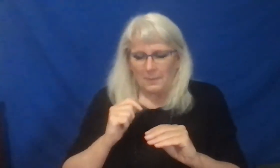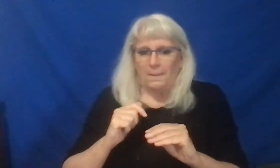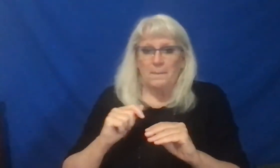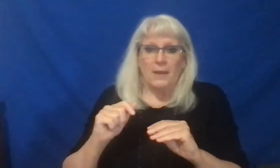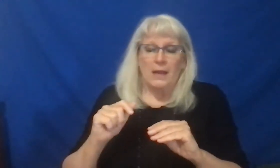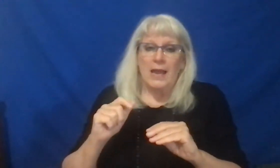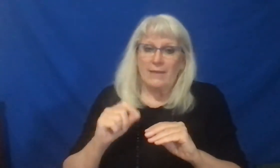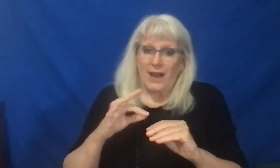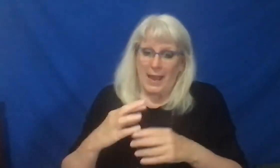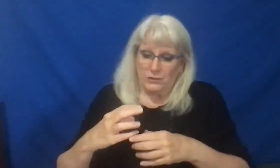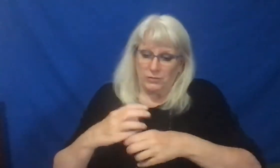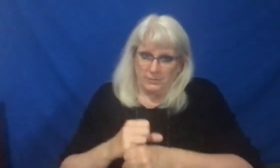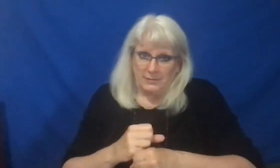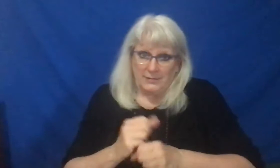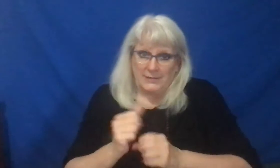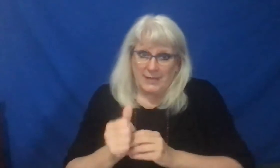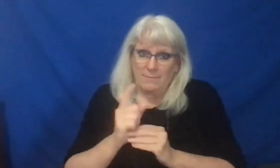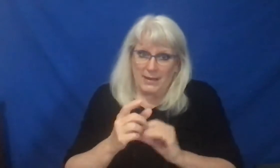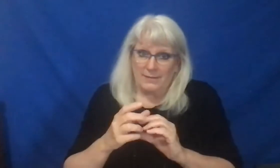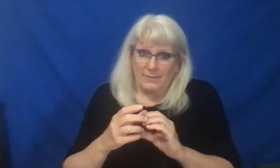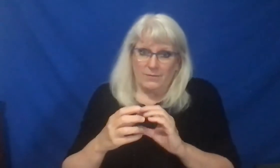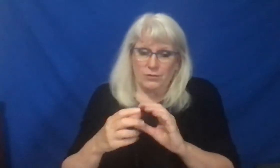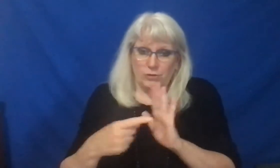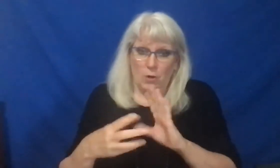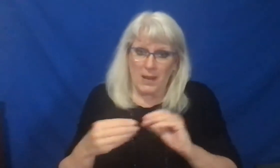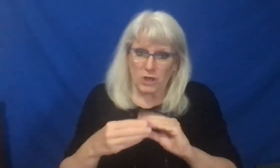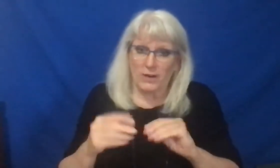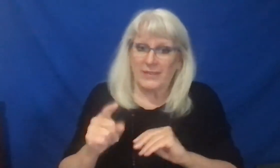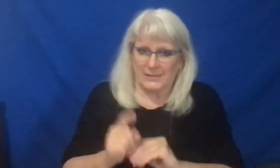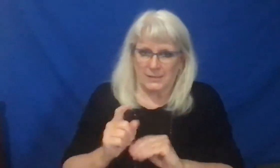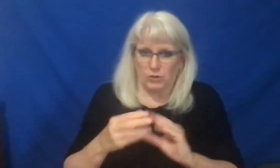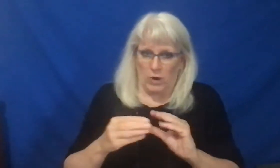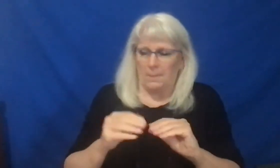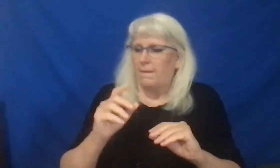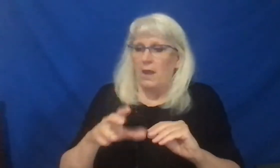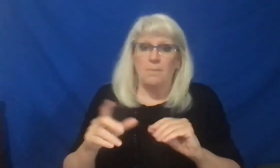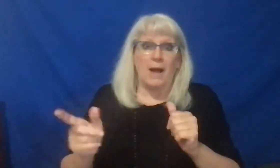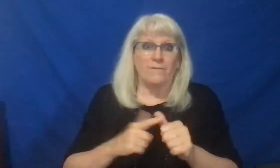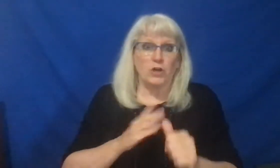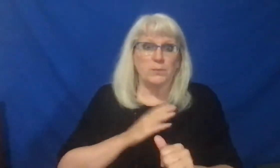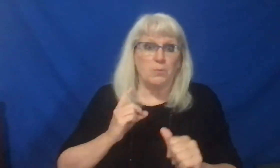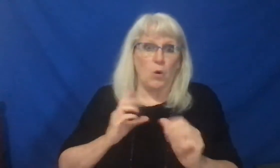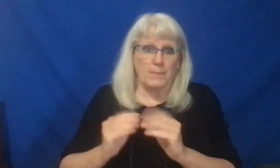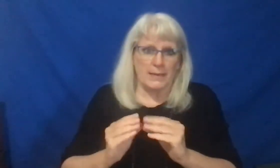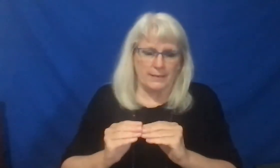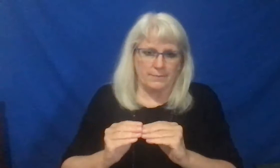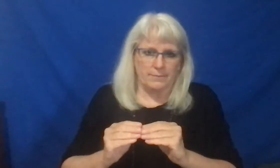this is it. So ready? My very first board meeting was in Rye in New